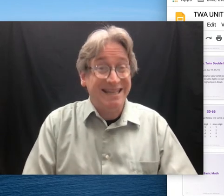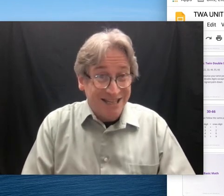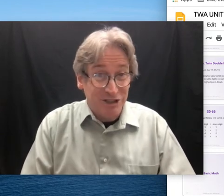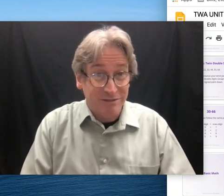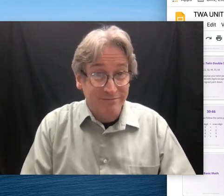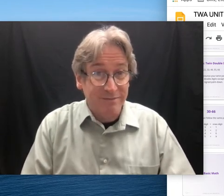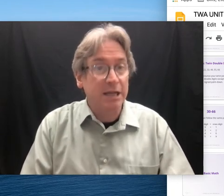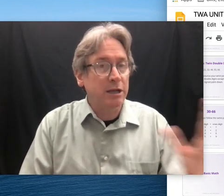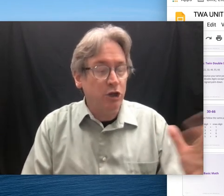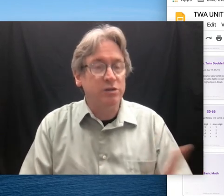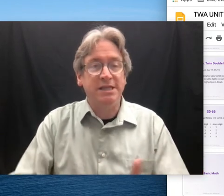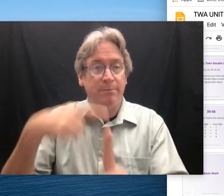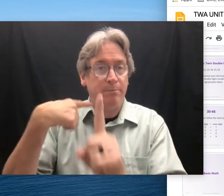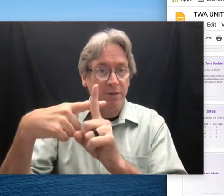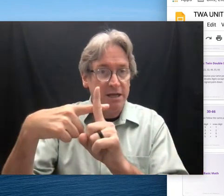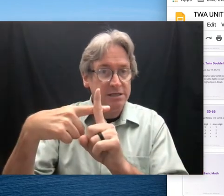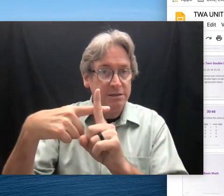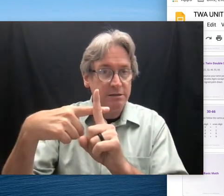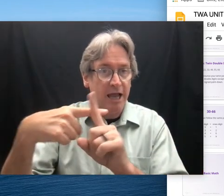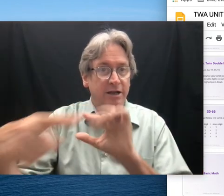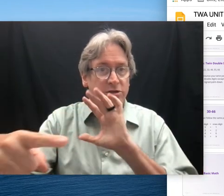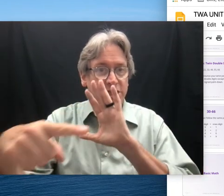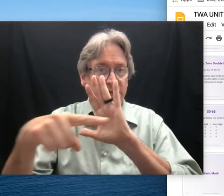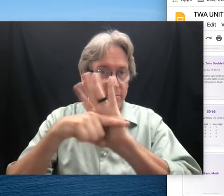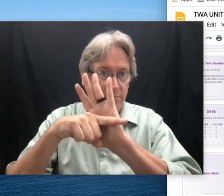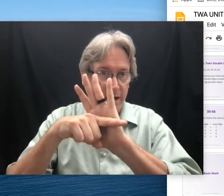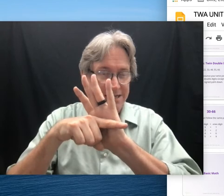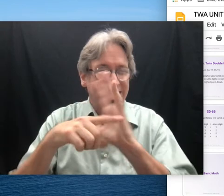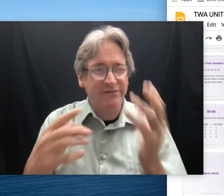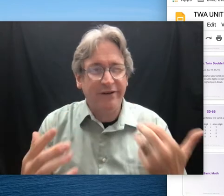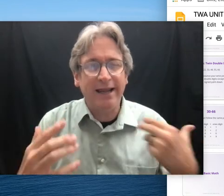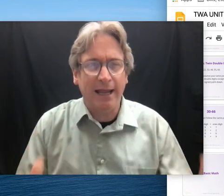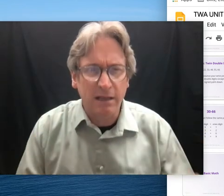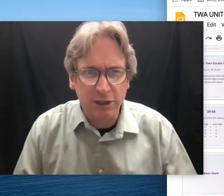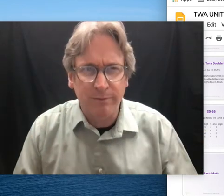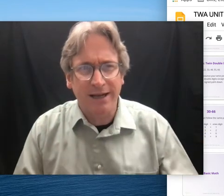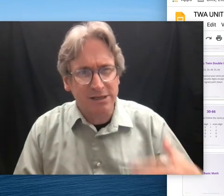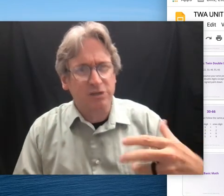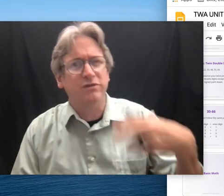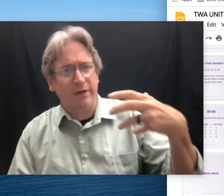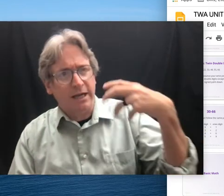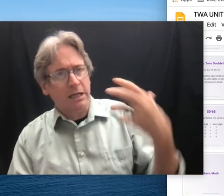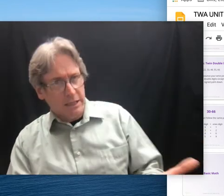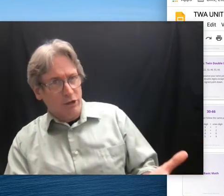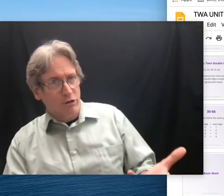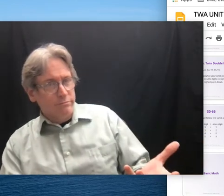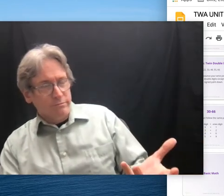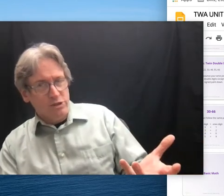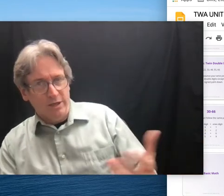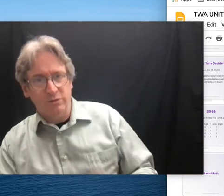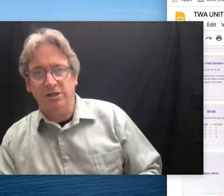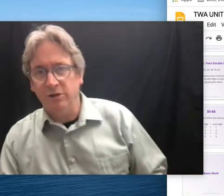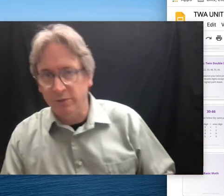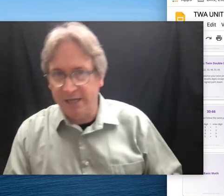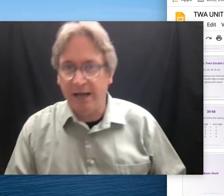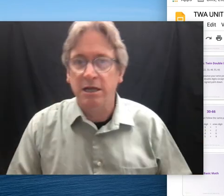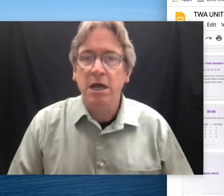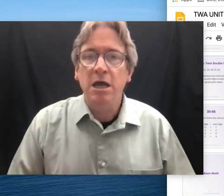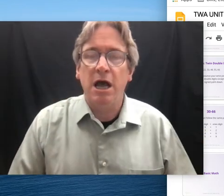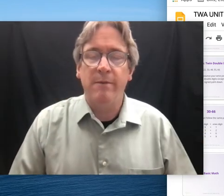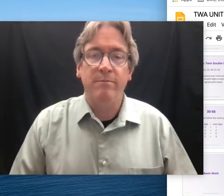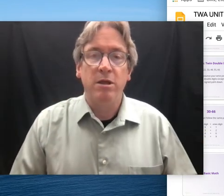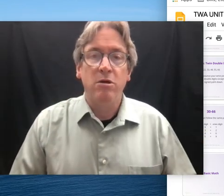So addition. You'll see plus and you'll see minus. It's very English, but it's also very clear. So we do still use